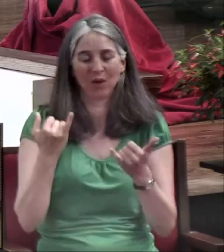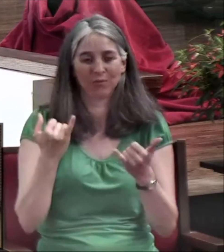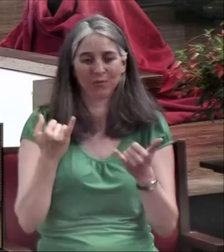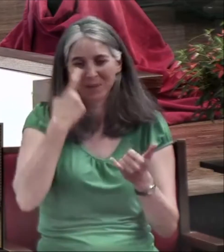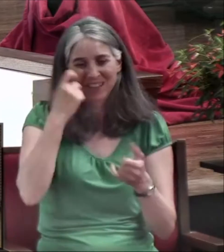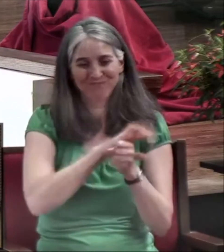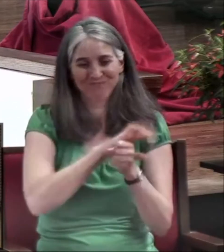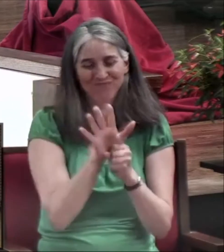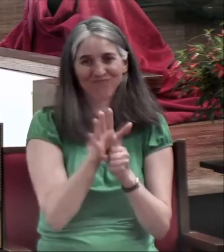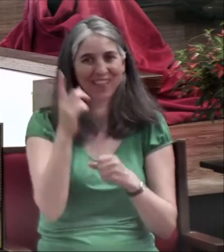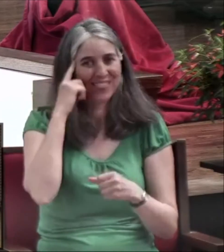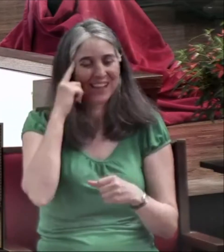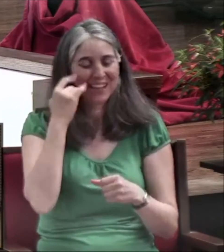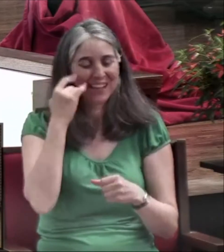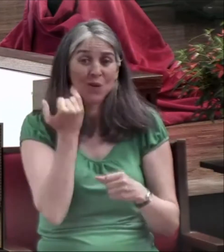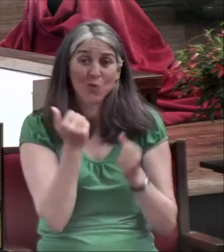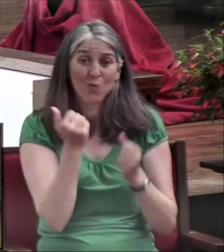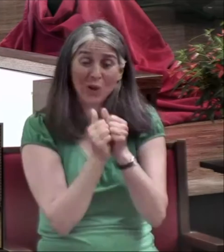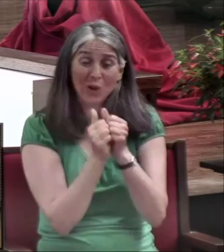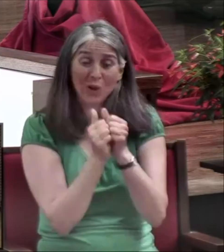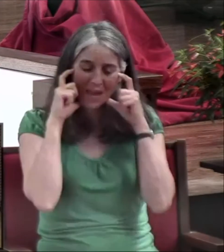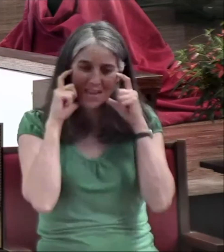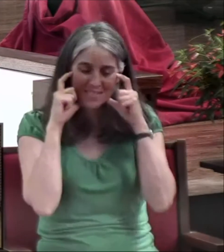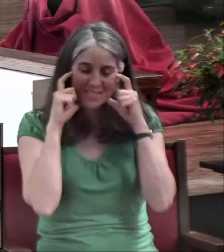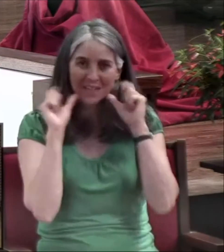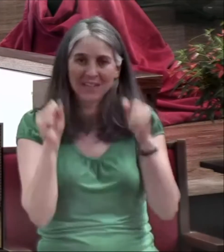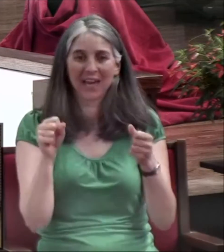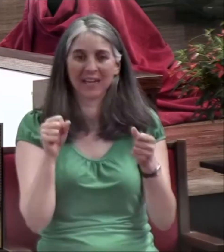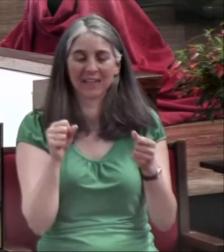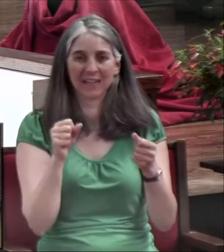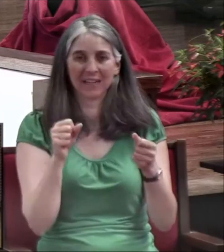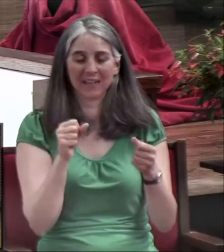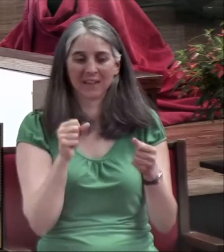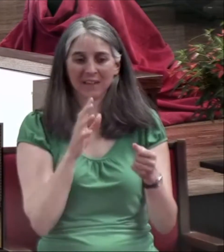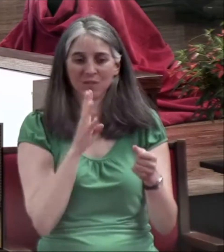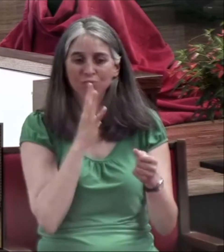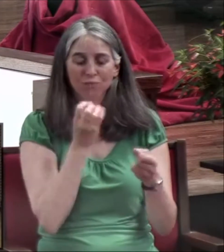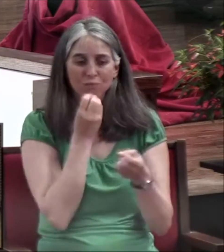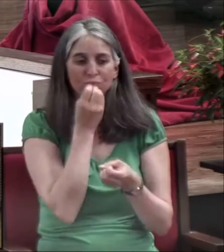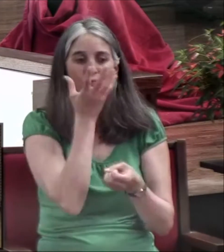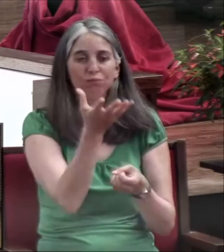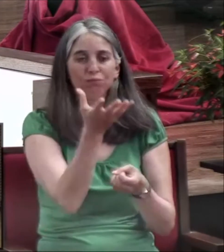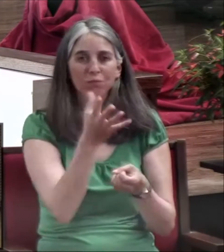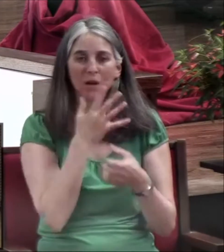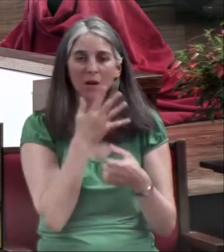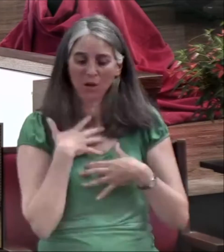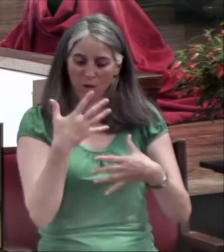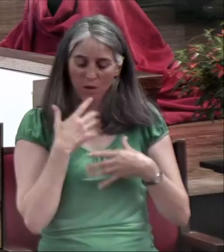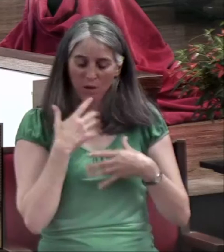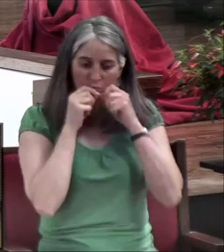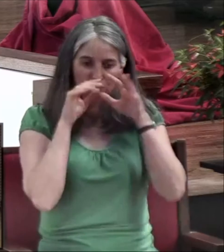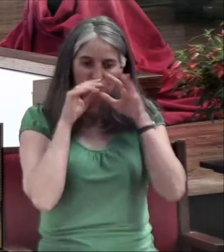is that even with masks on, we project our breath further